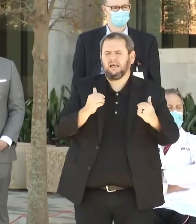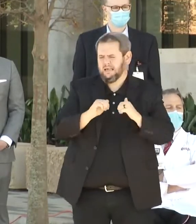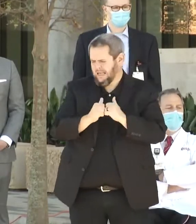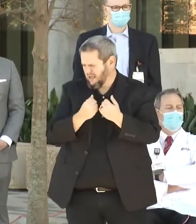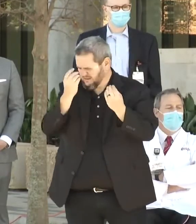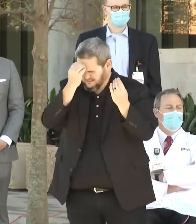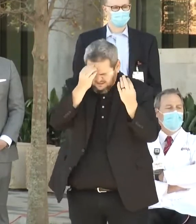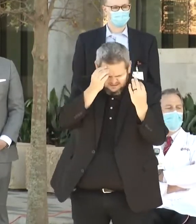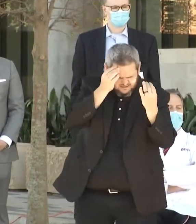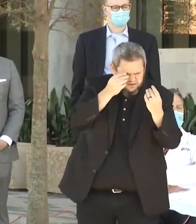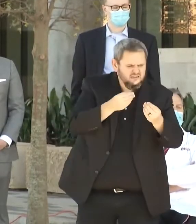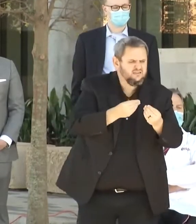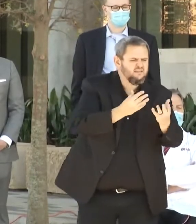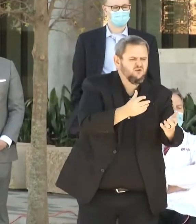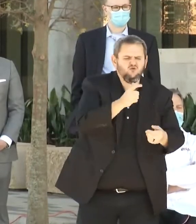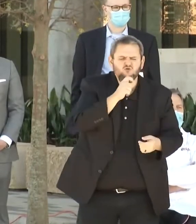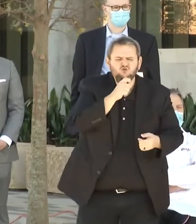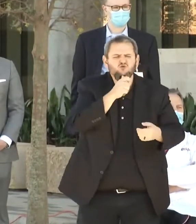to us.